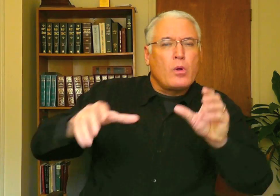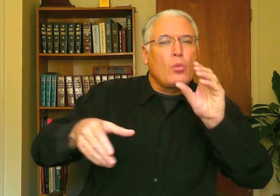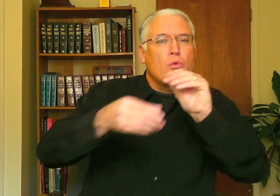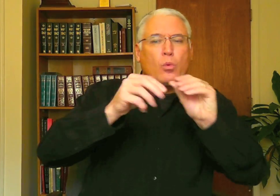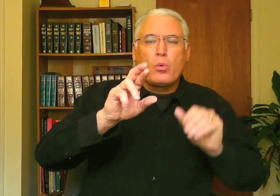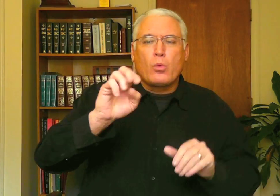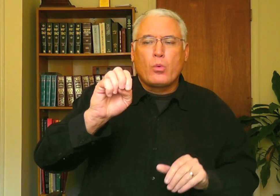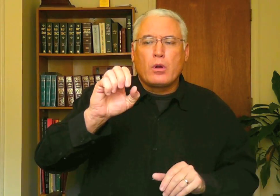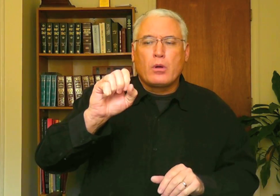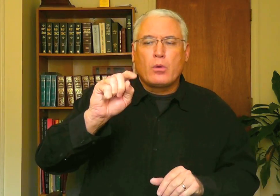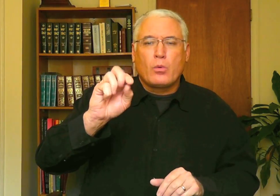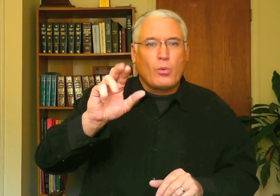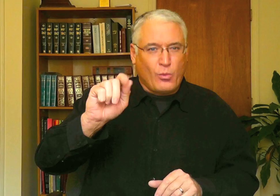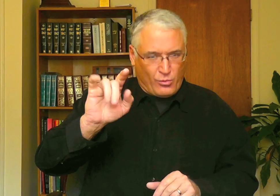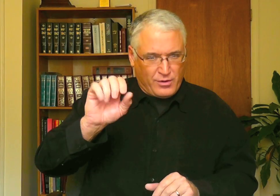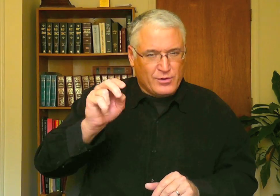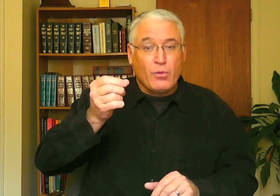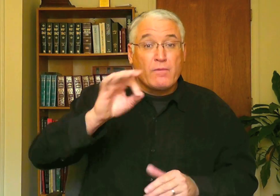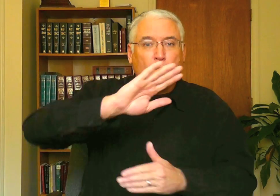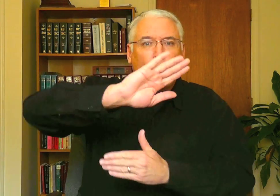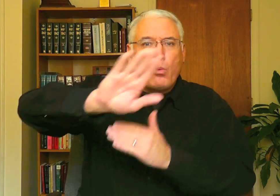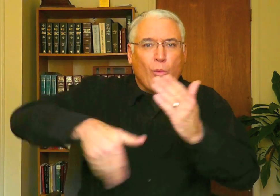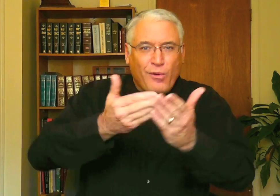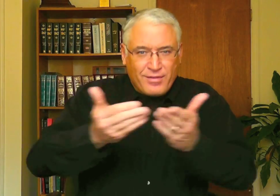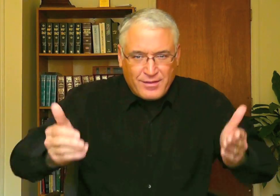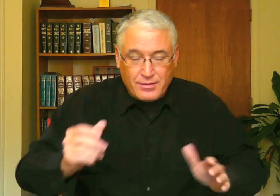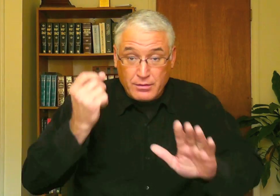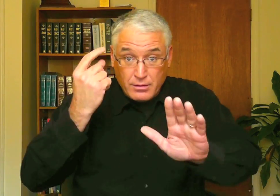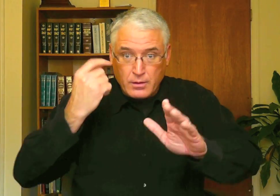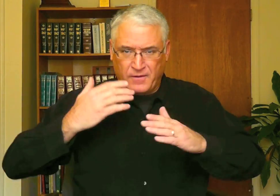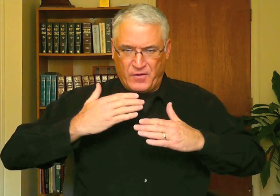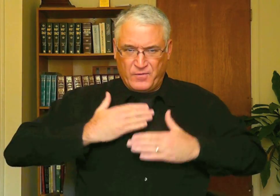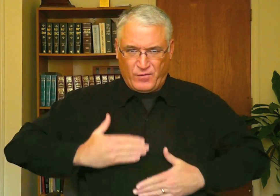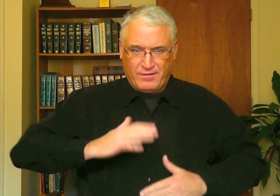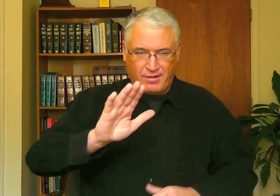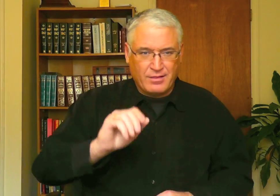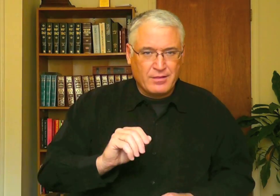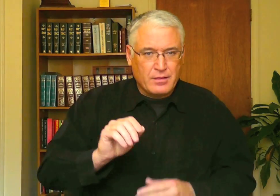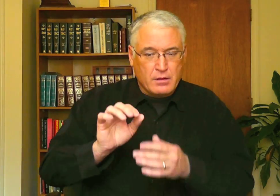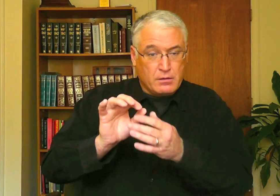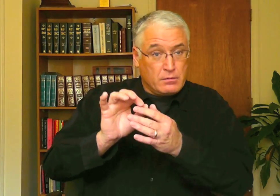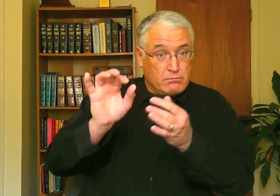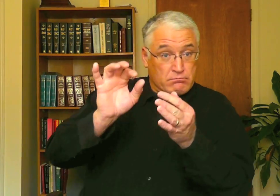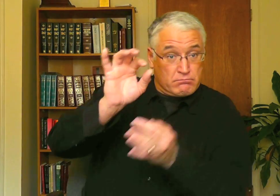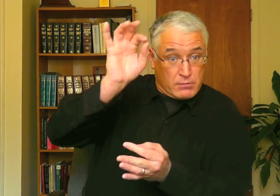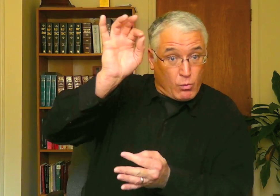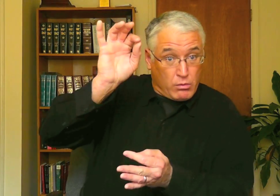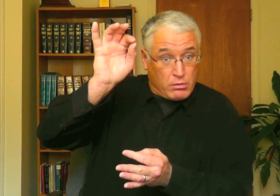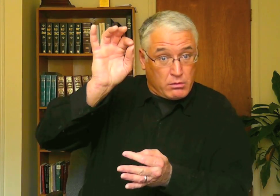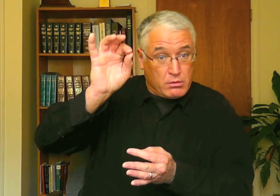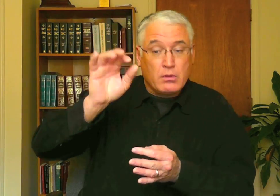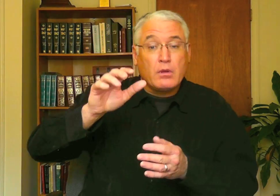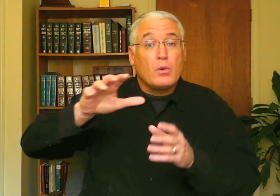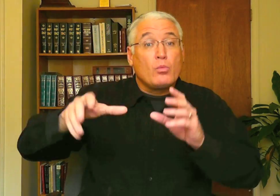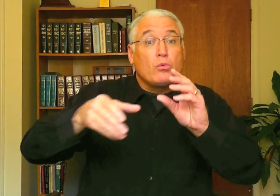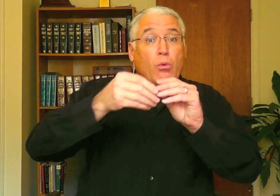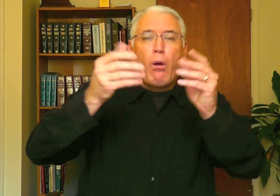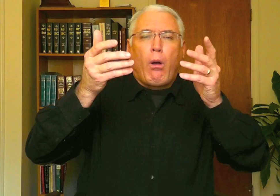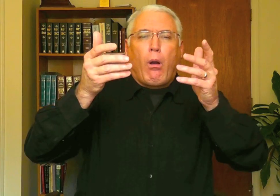full consummation of our resurrection. I'm talking about our physical resurrection. Spiritually, this has